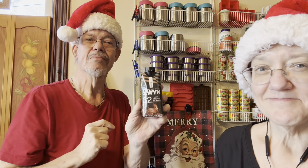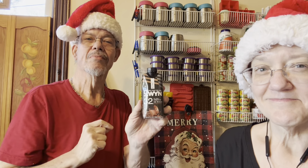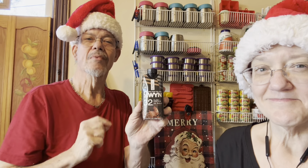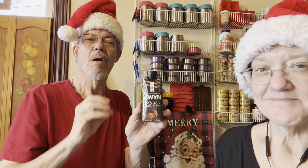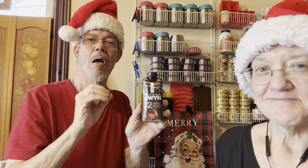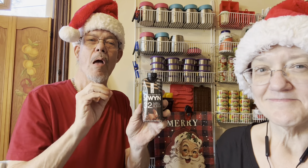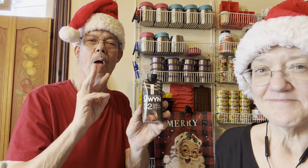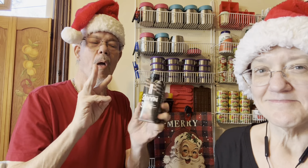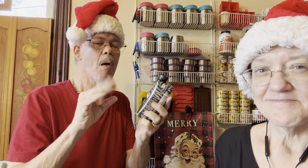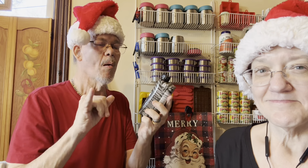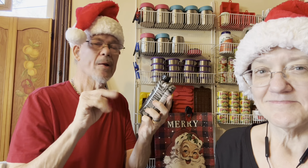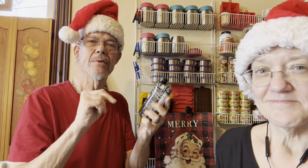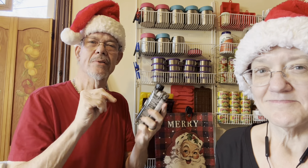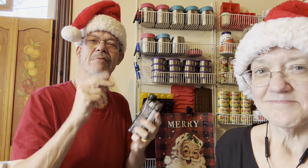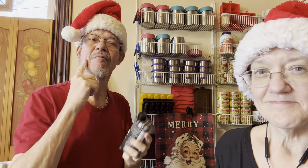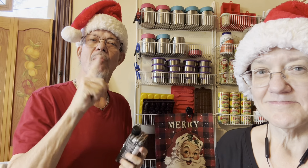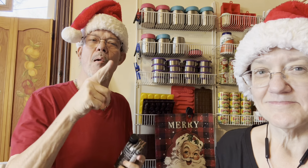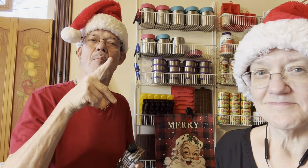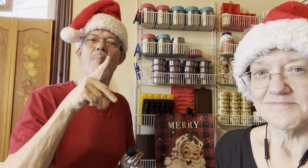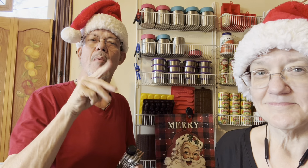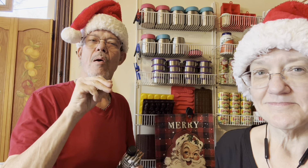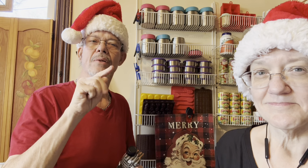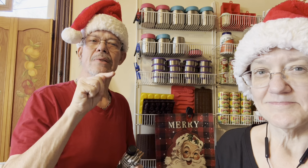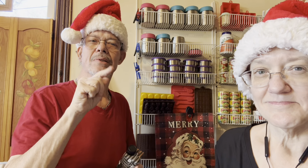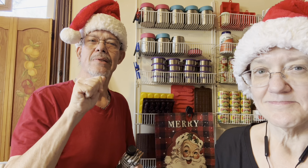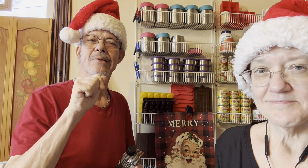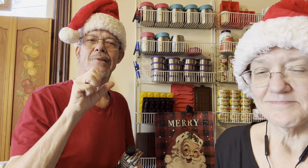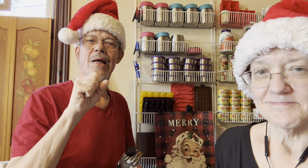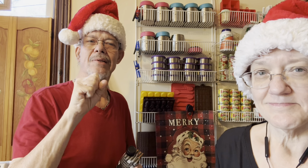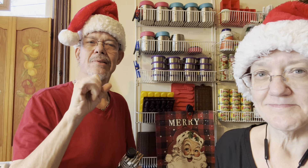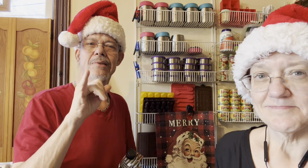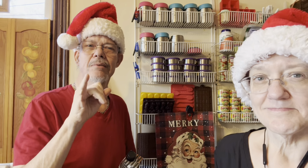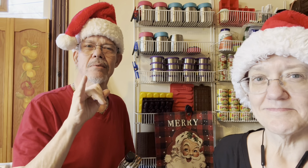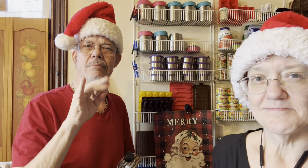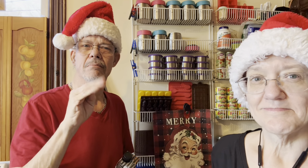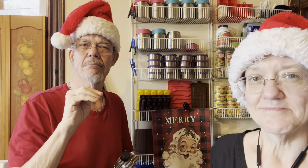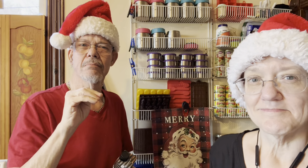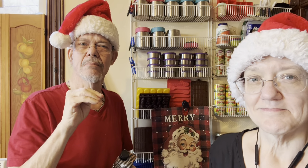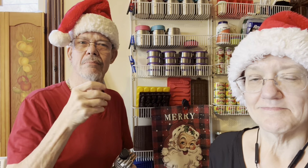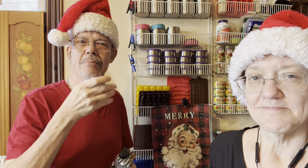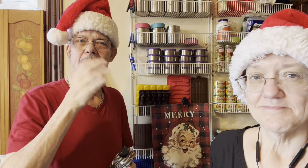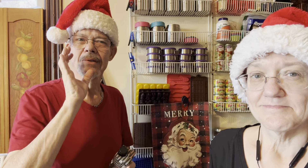It's time for my own. It's for potassium. Right?